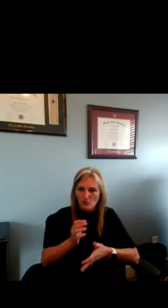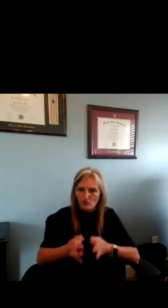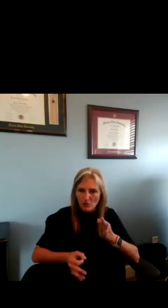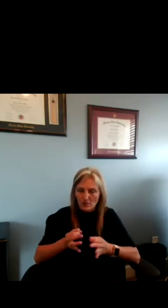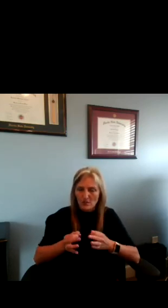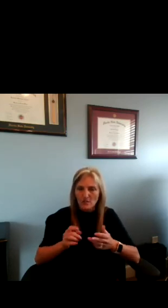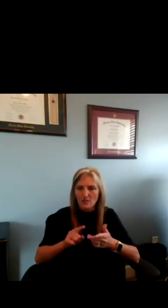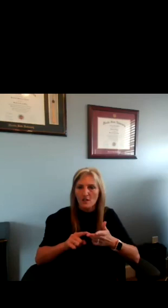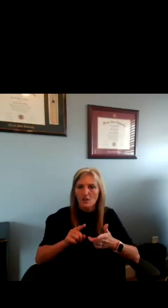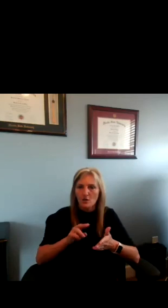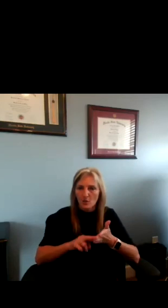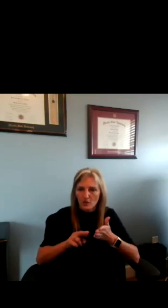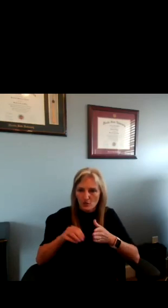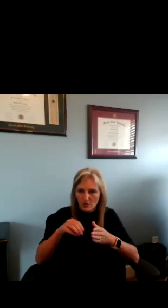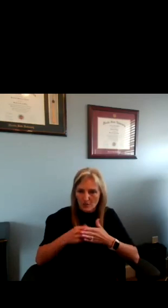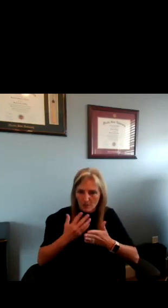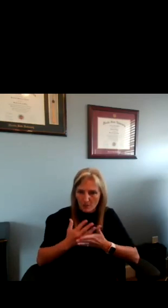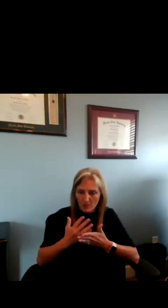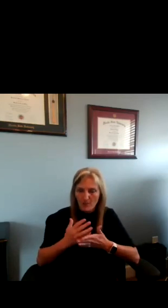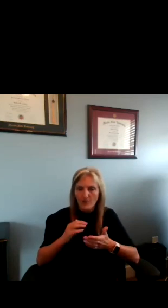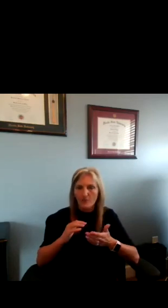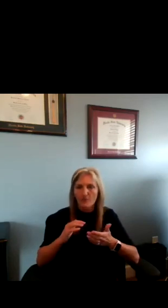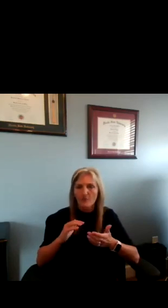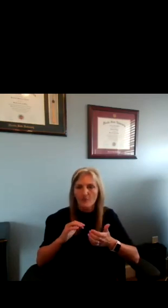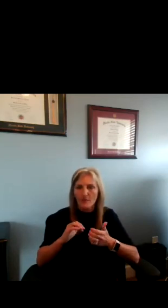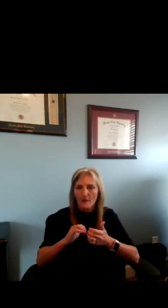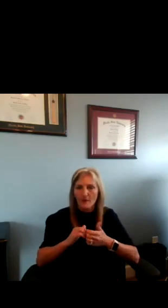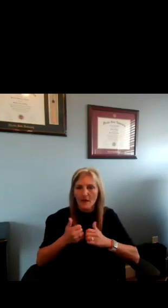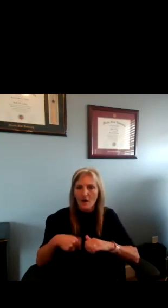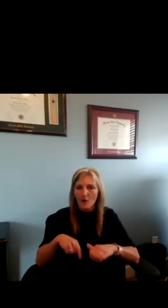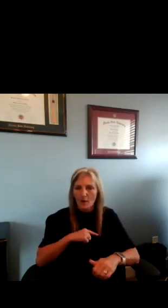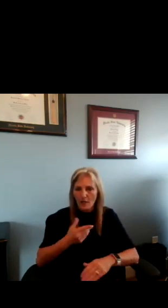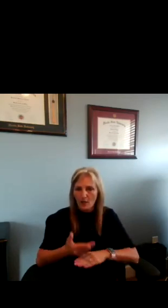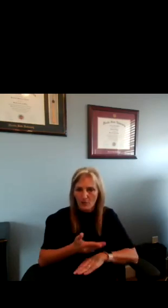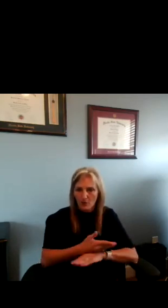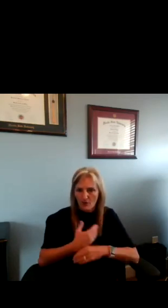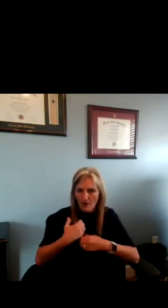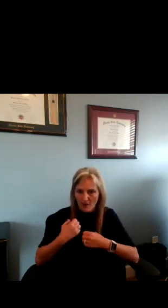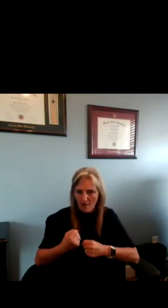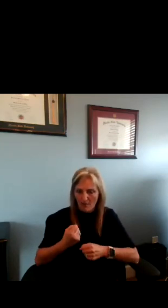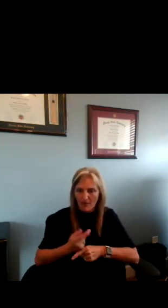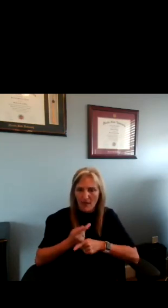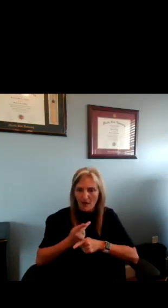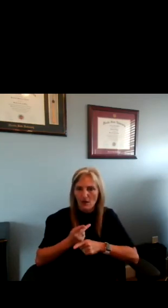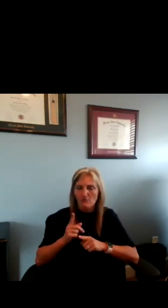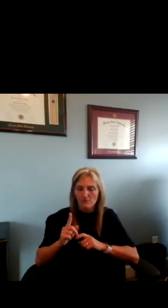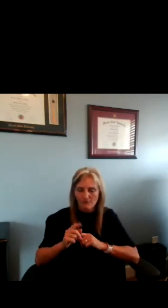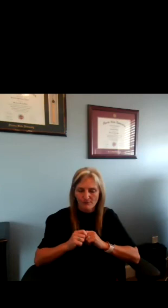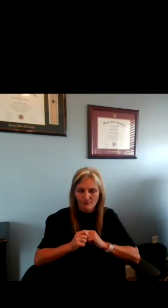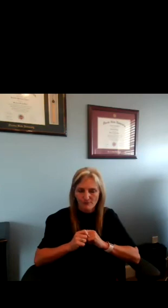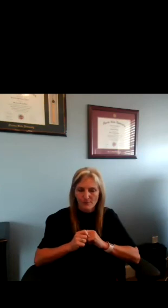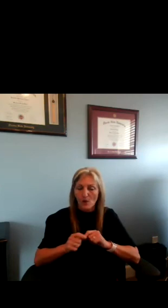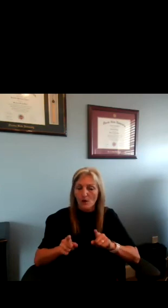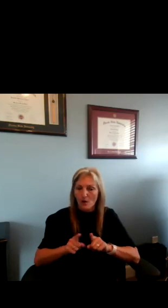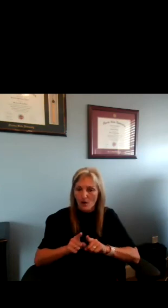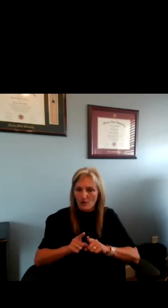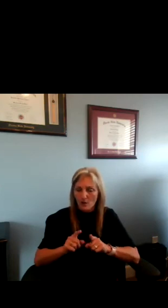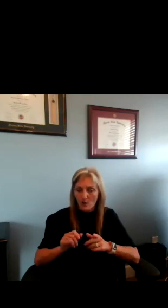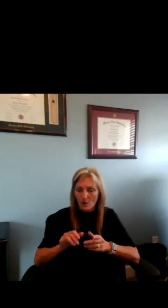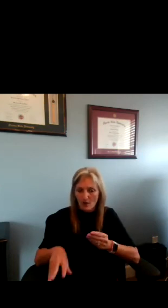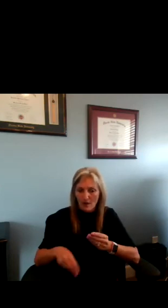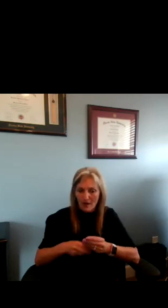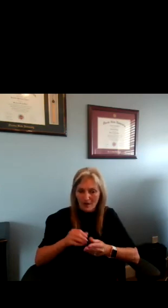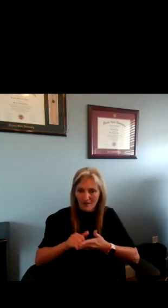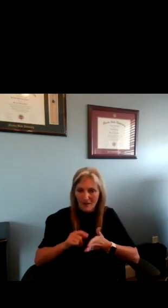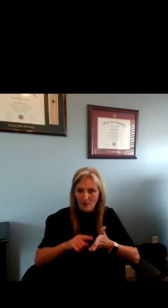research in prisons, and how we can improve health and healthcare in corrections as well. In addition to that research, we formed an